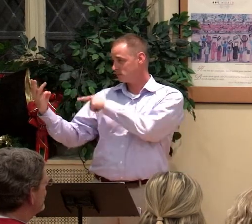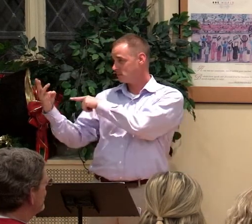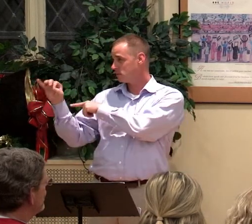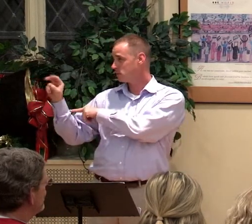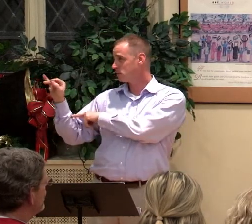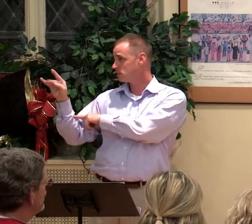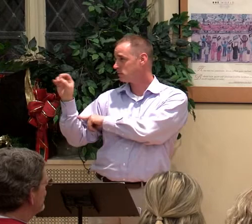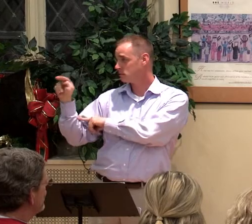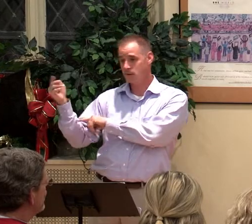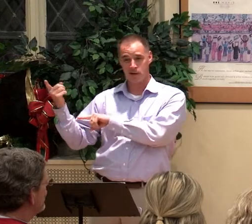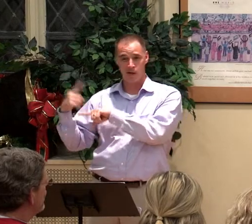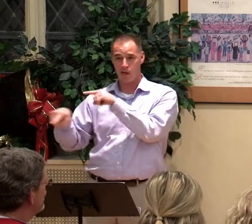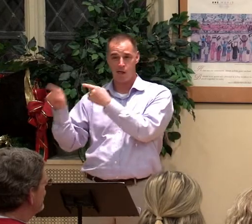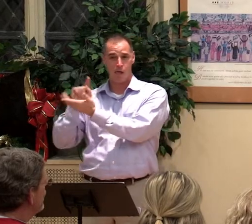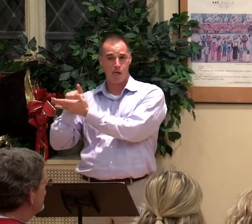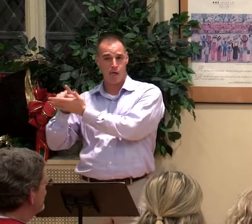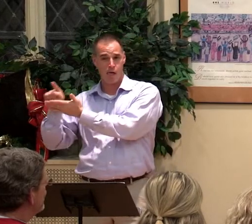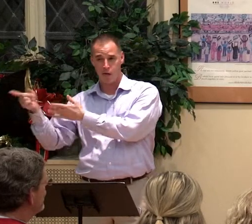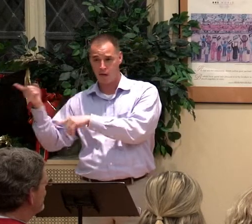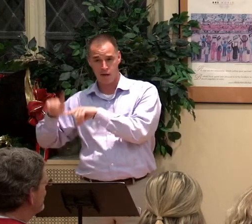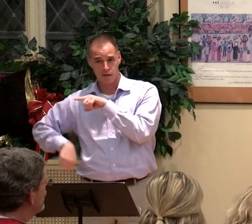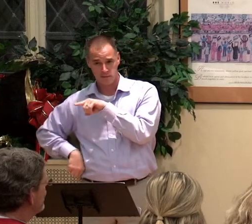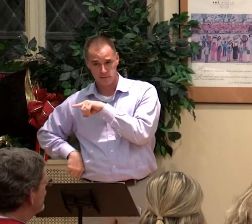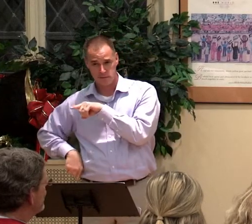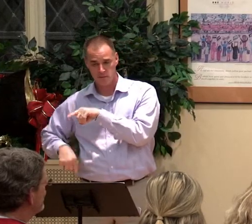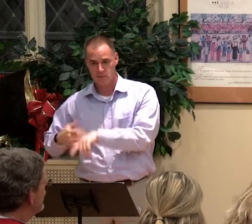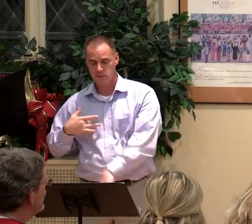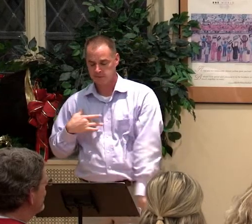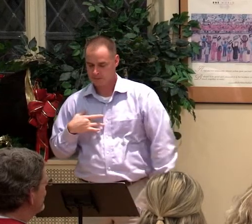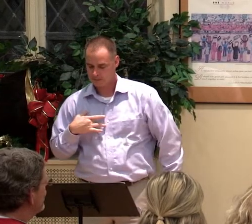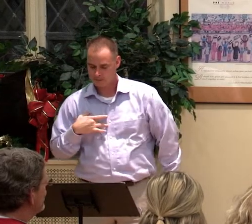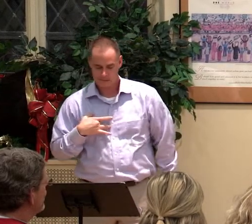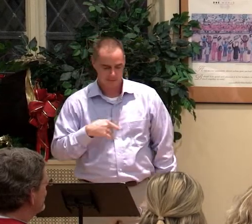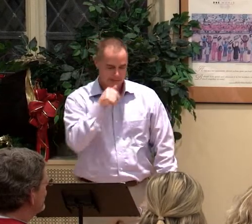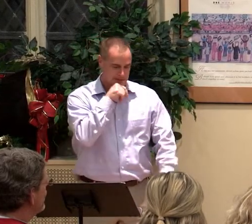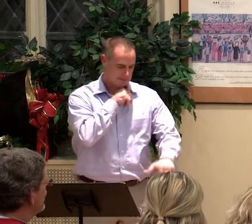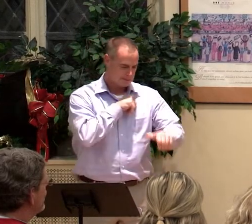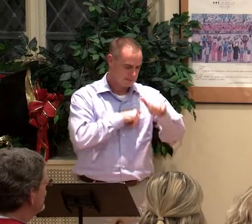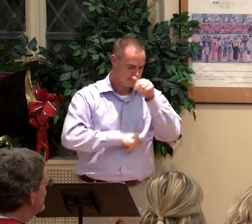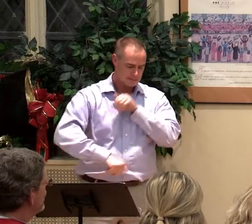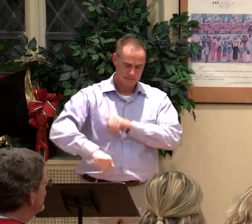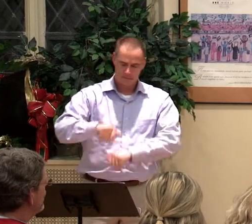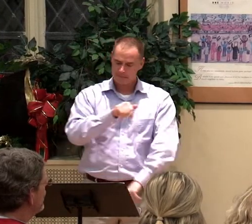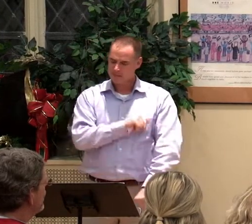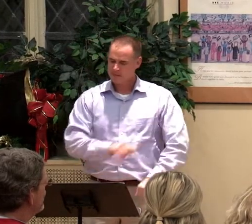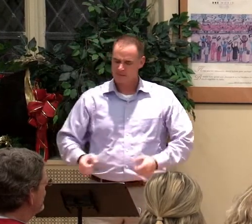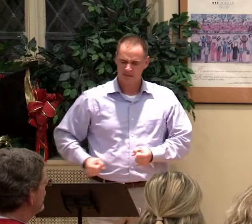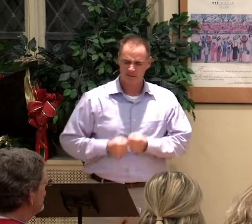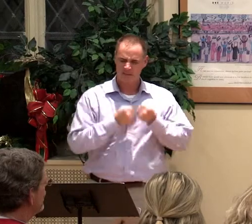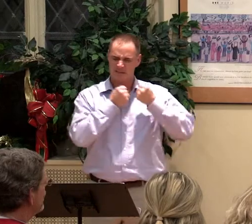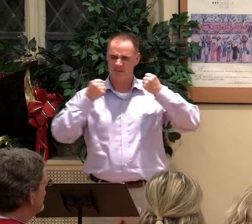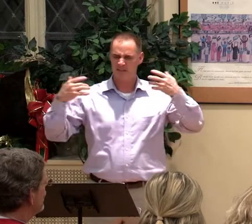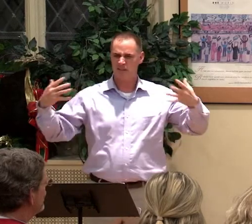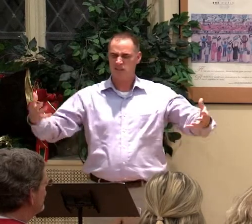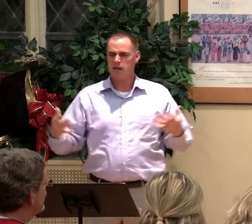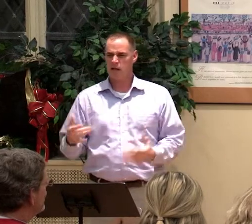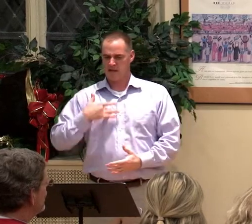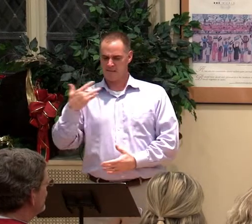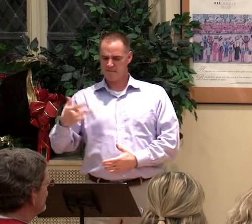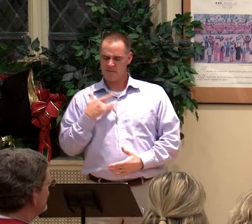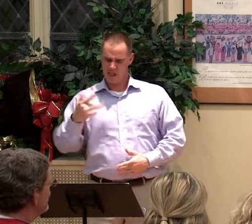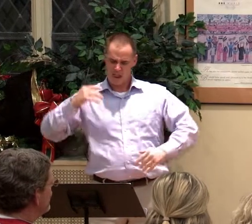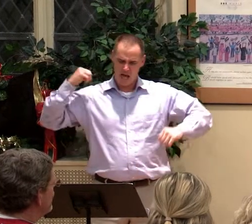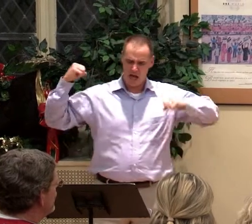cannot be in love." This made my patience itch red, made my thoughts get louder, because I know how I felt and I know who